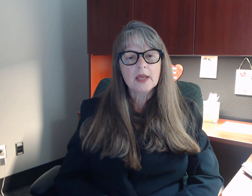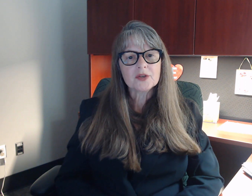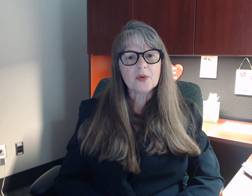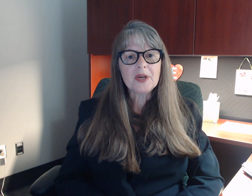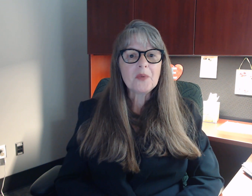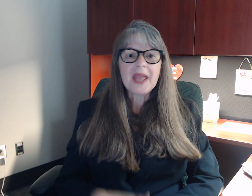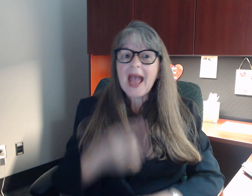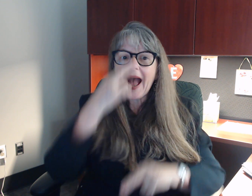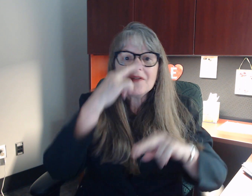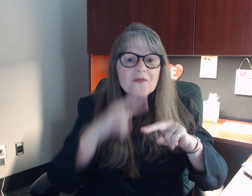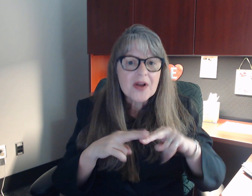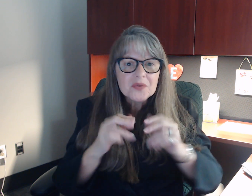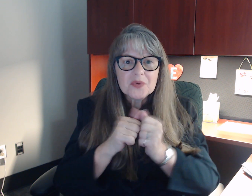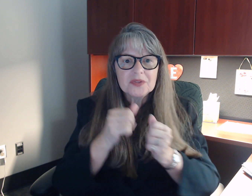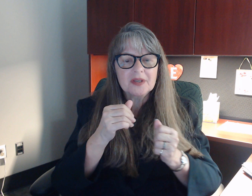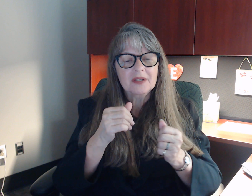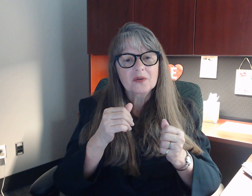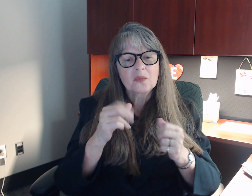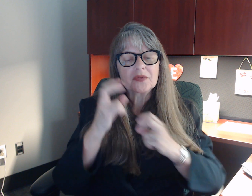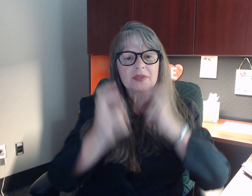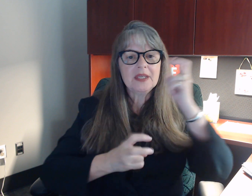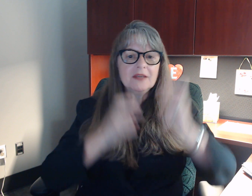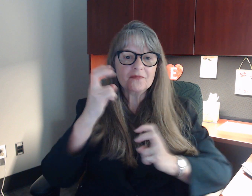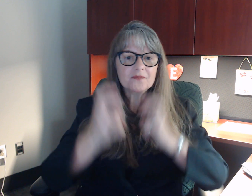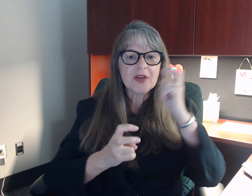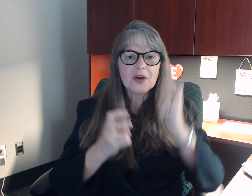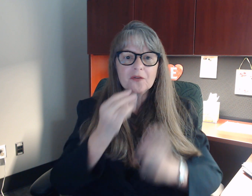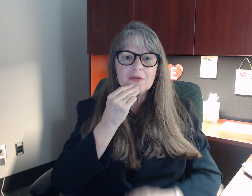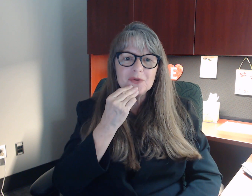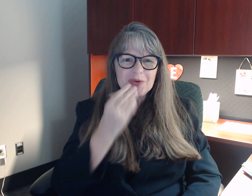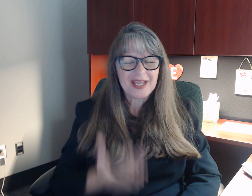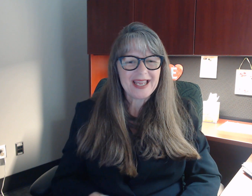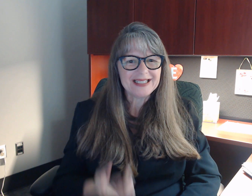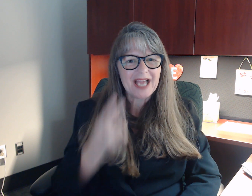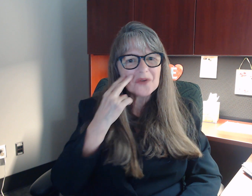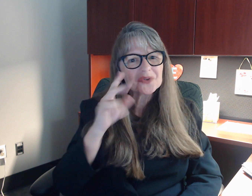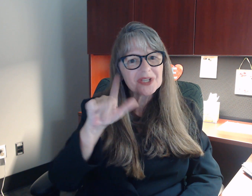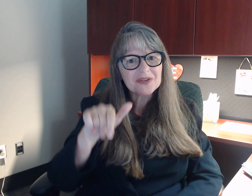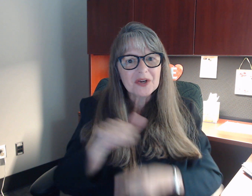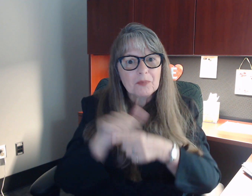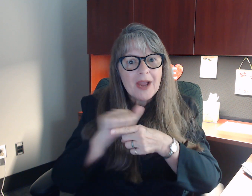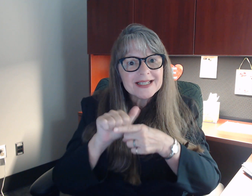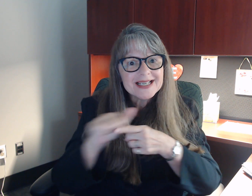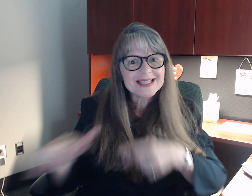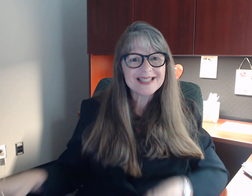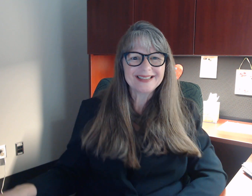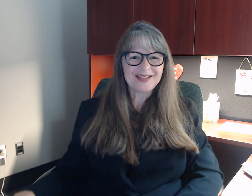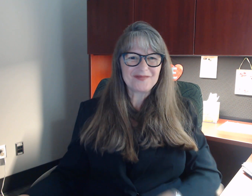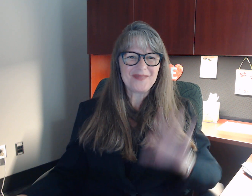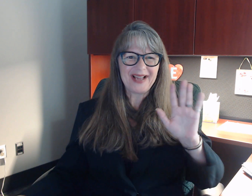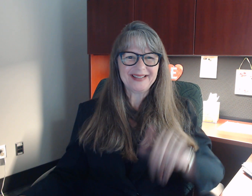So anyway, have fun with the fair food, and I will see you later. Practice. Bye.